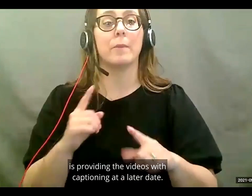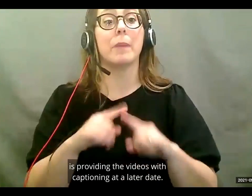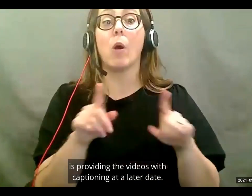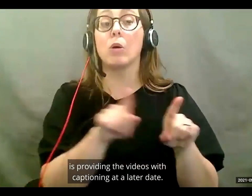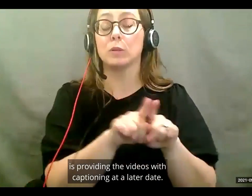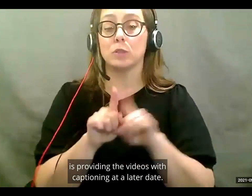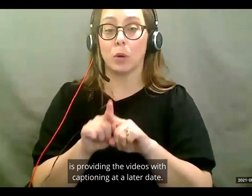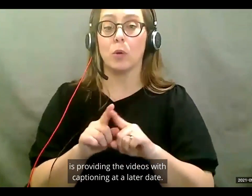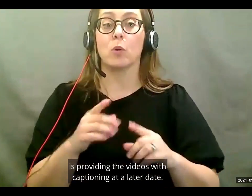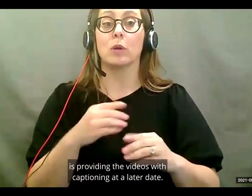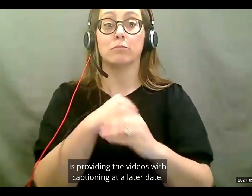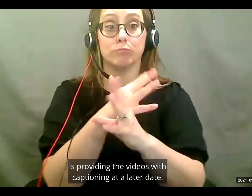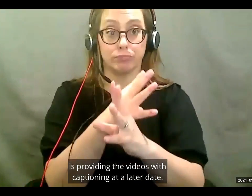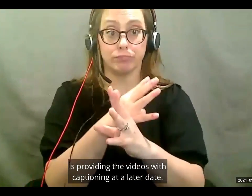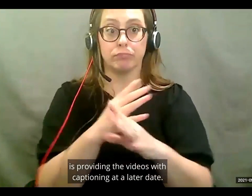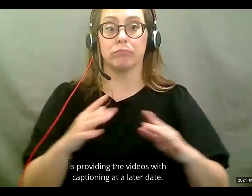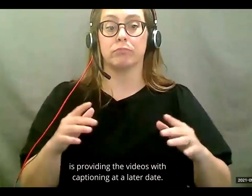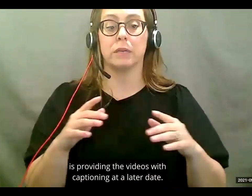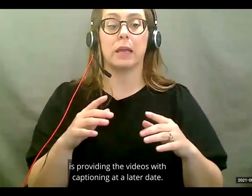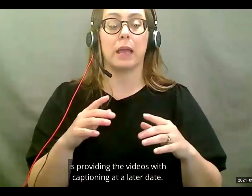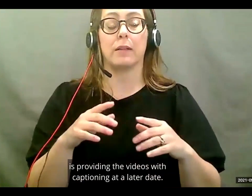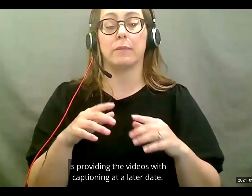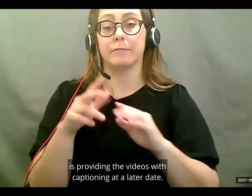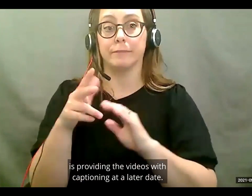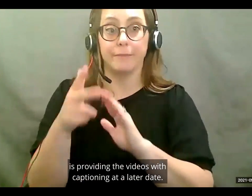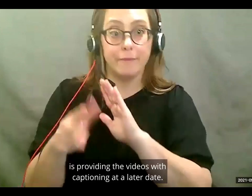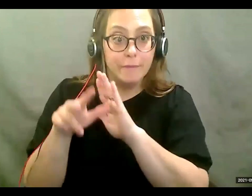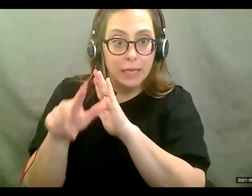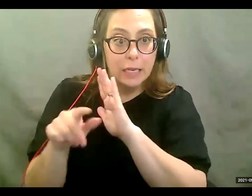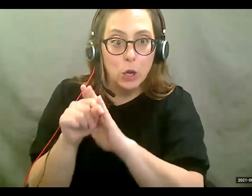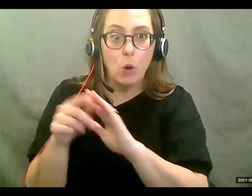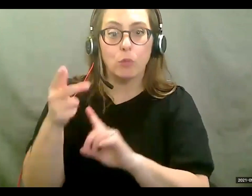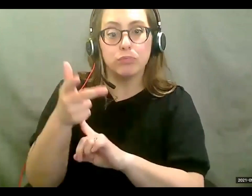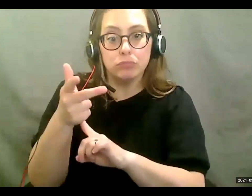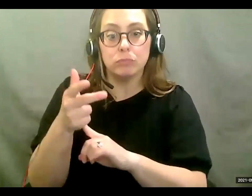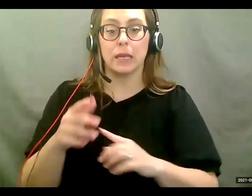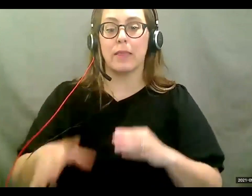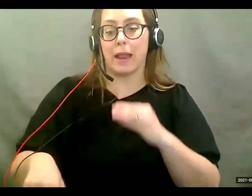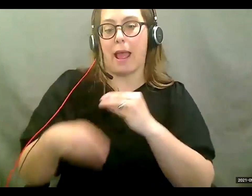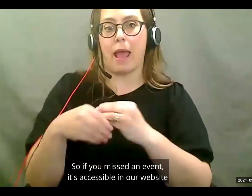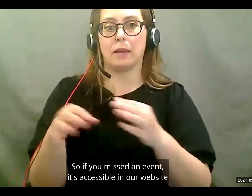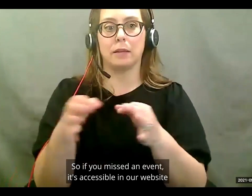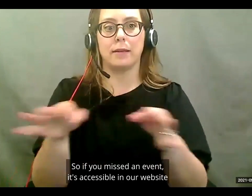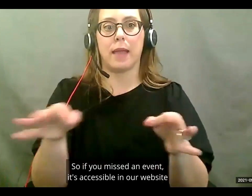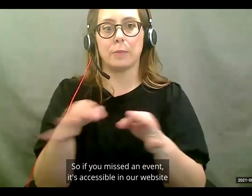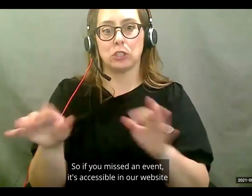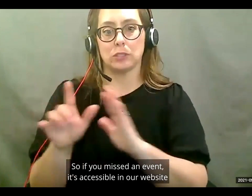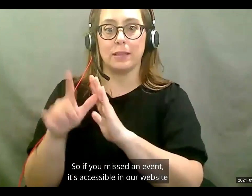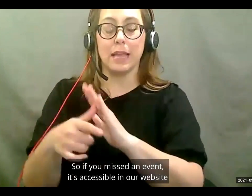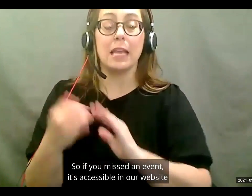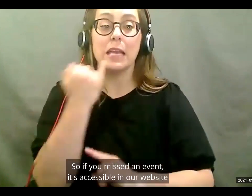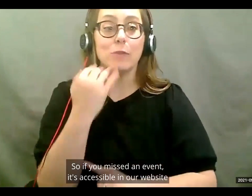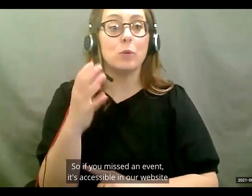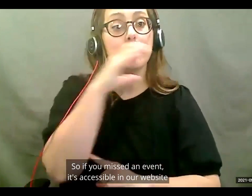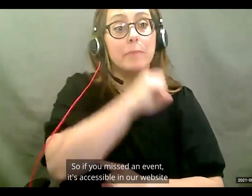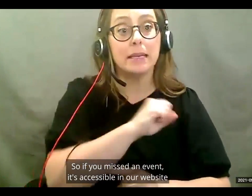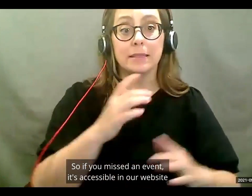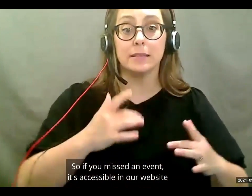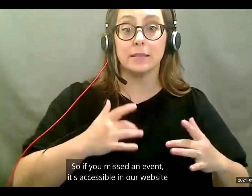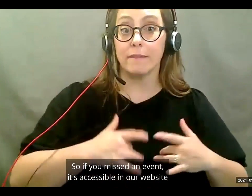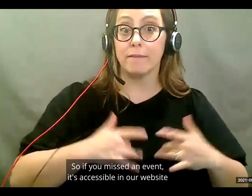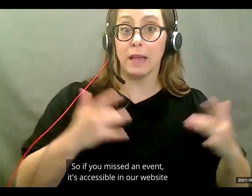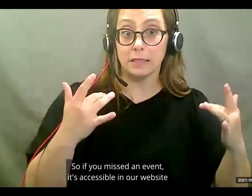videos with captioning at a later date. So if you missed an event, it can